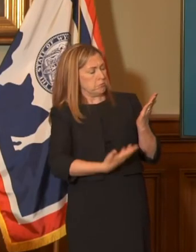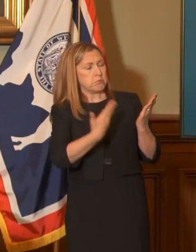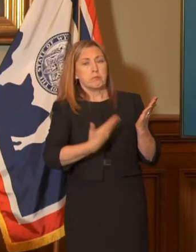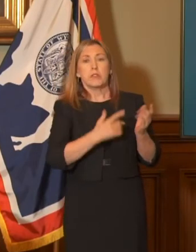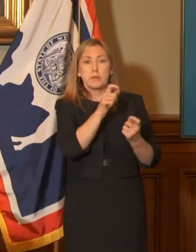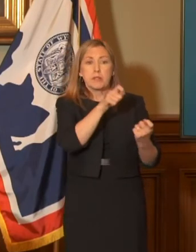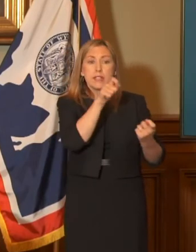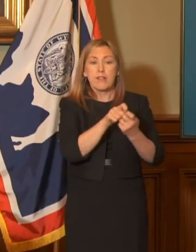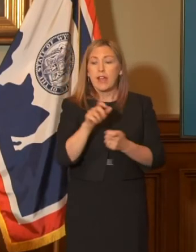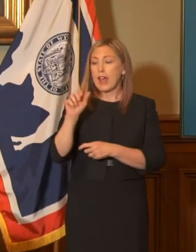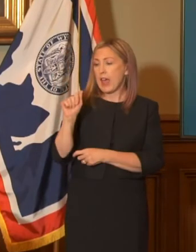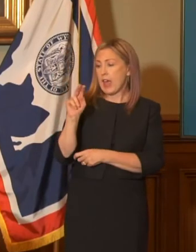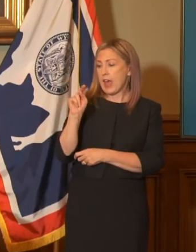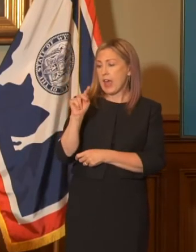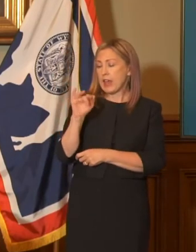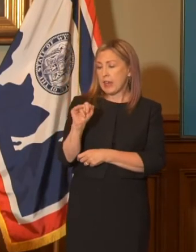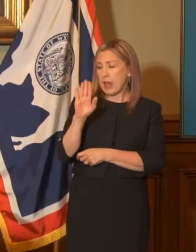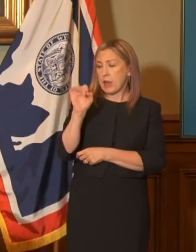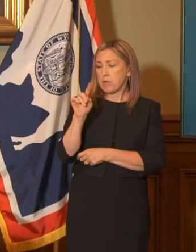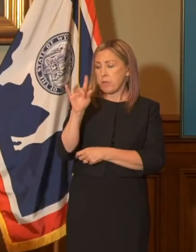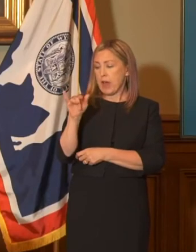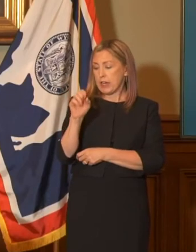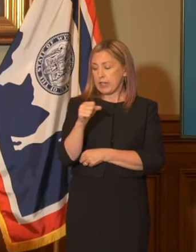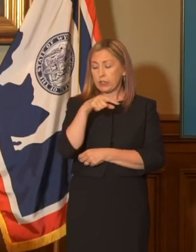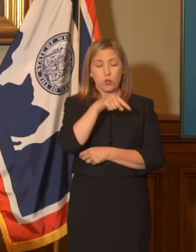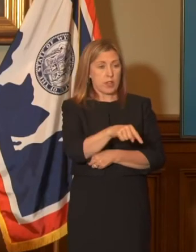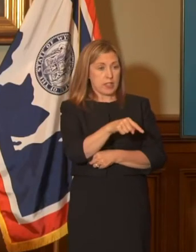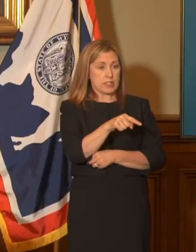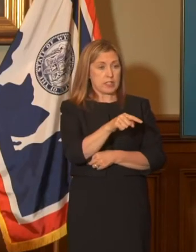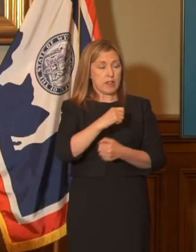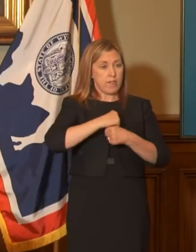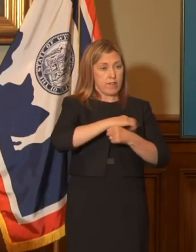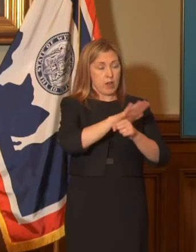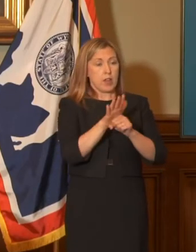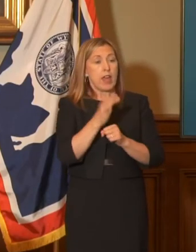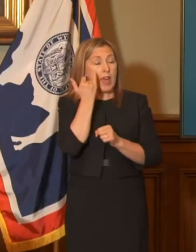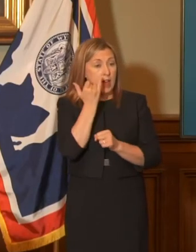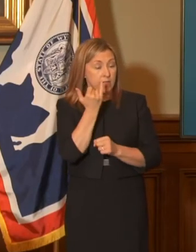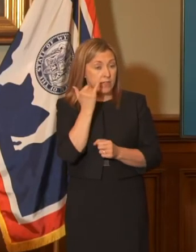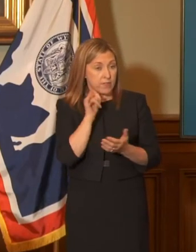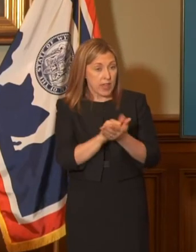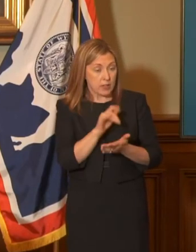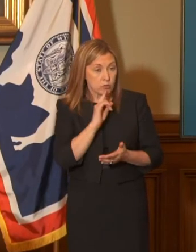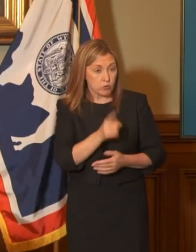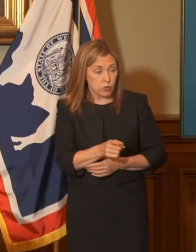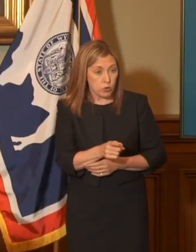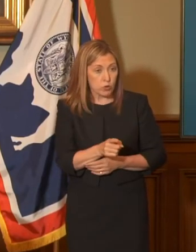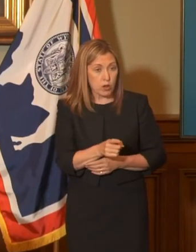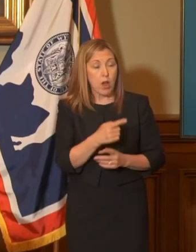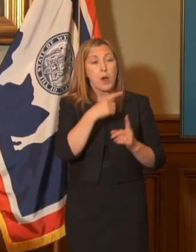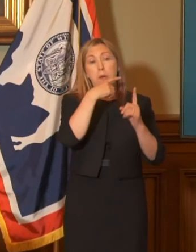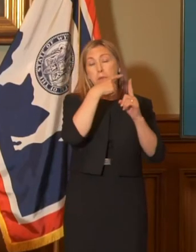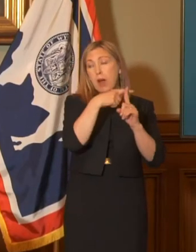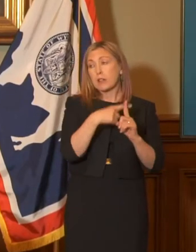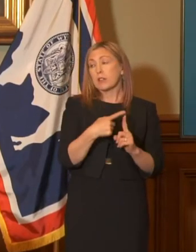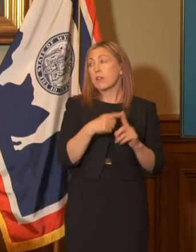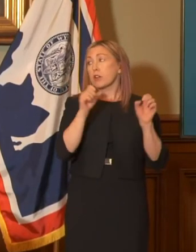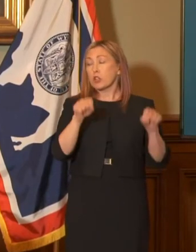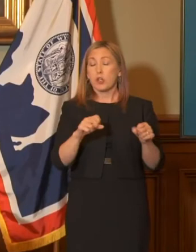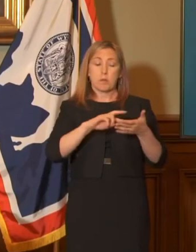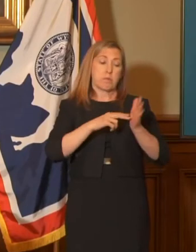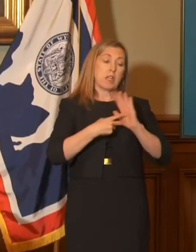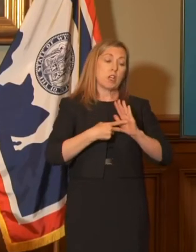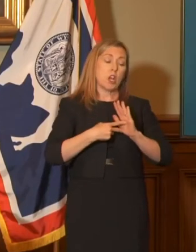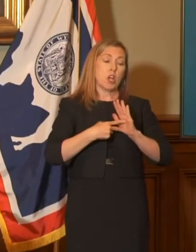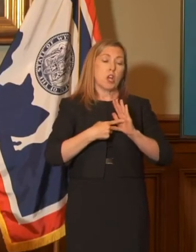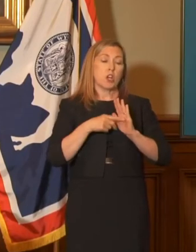specific antibodies to this coronavirus. And if that's the case, a positive result could mean that you've been infected